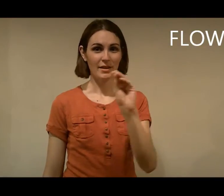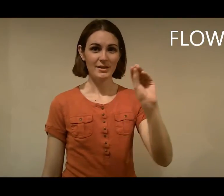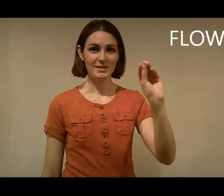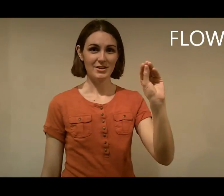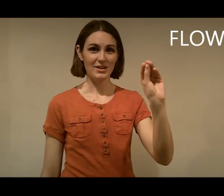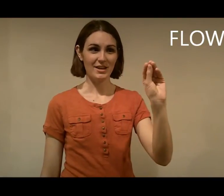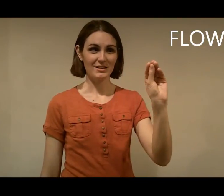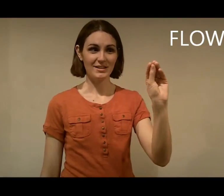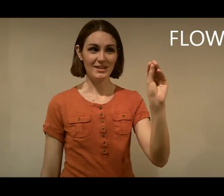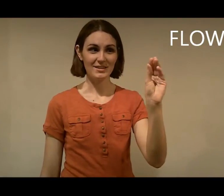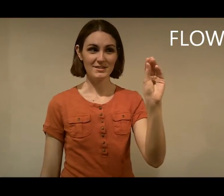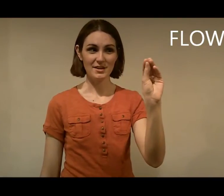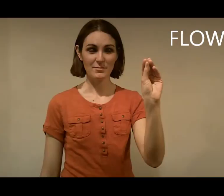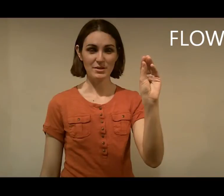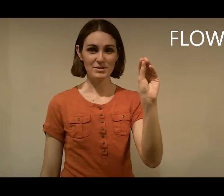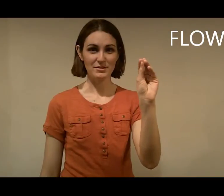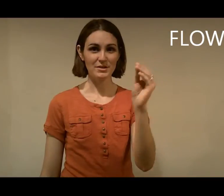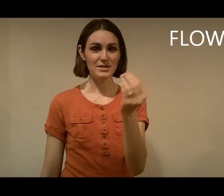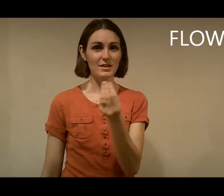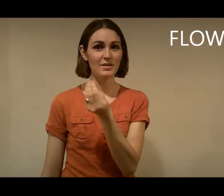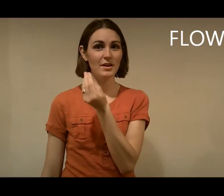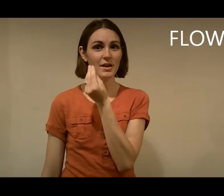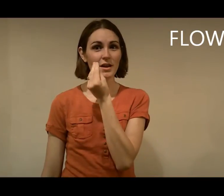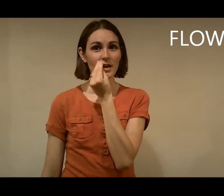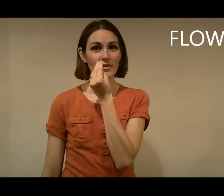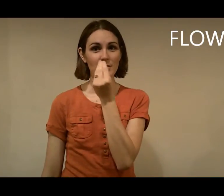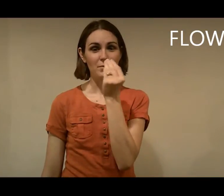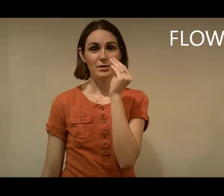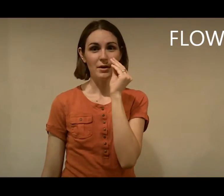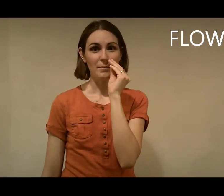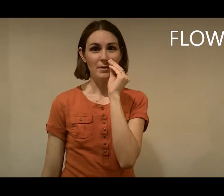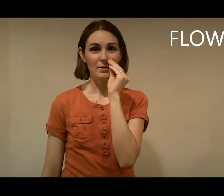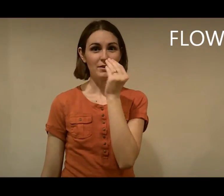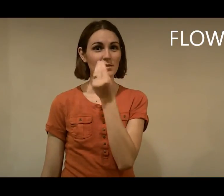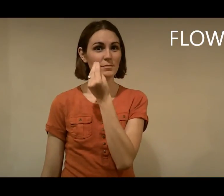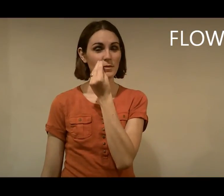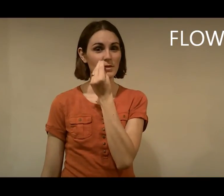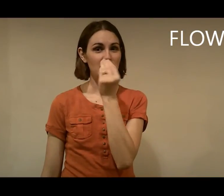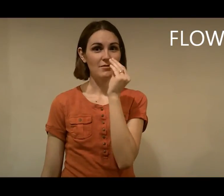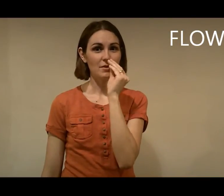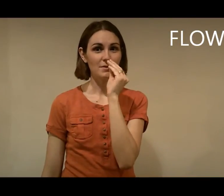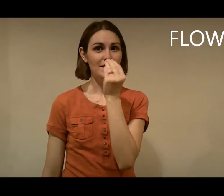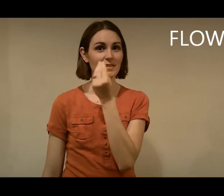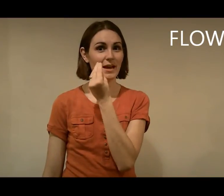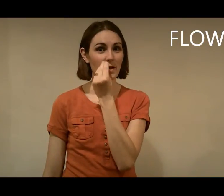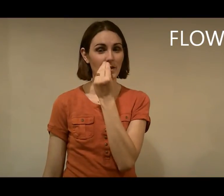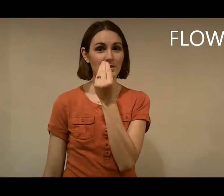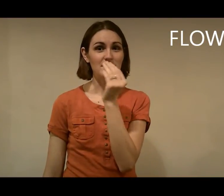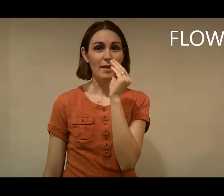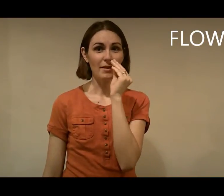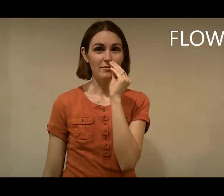You take your hand like this, you kind of pinch your fingers together, and then you put it up underneath either side of your nose like that, like you're smelling a